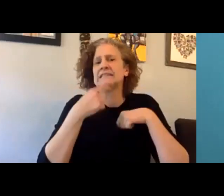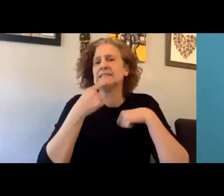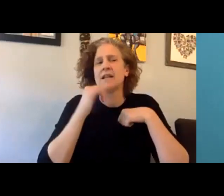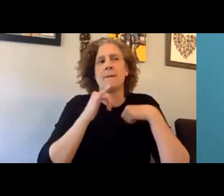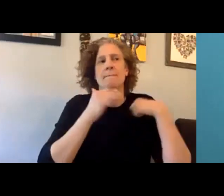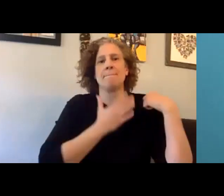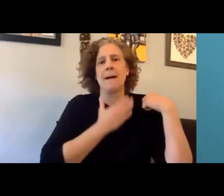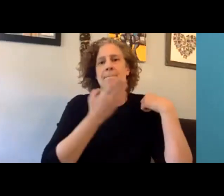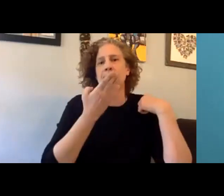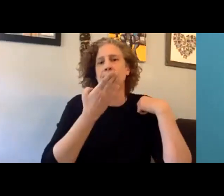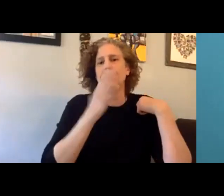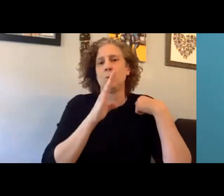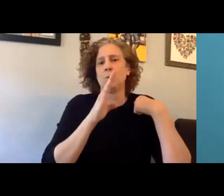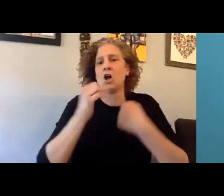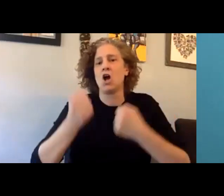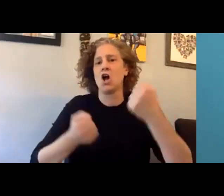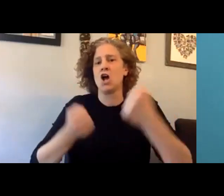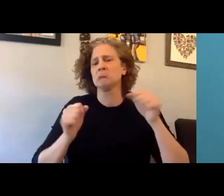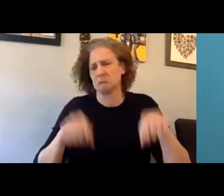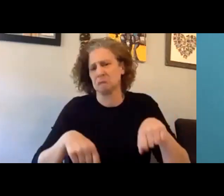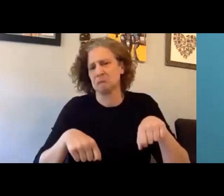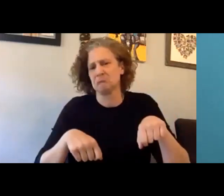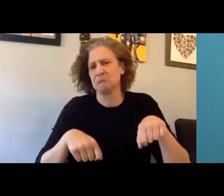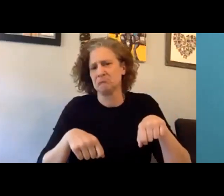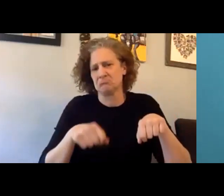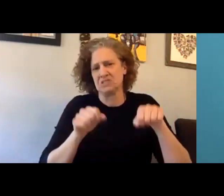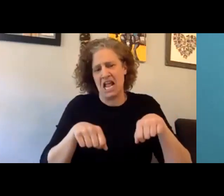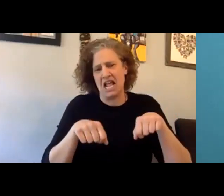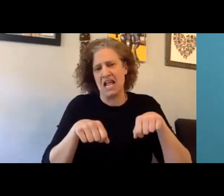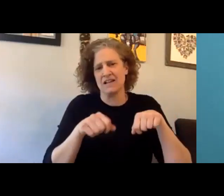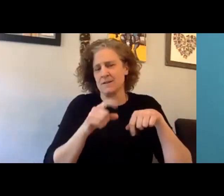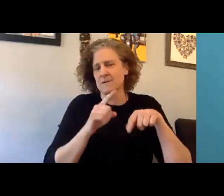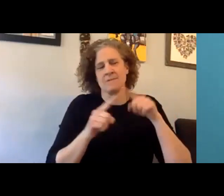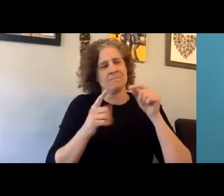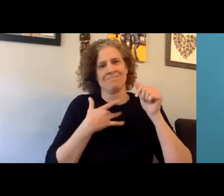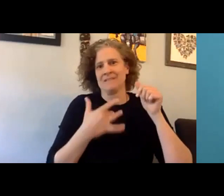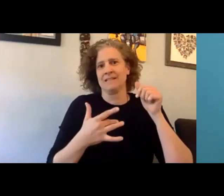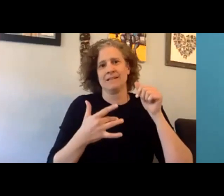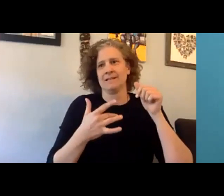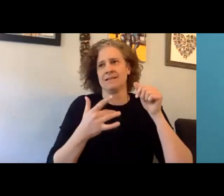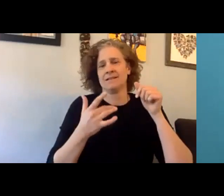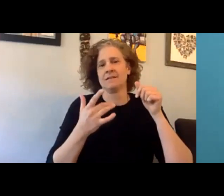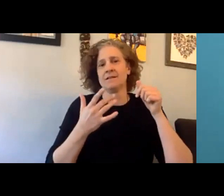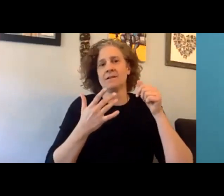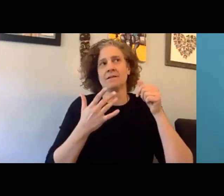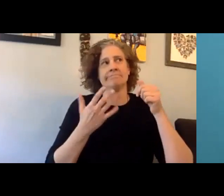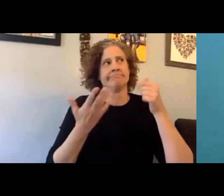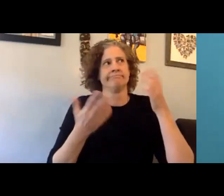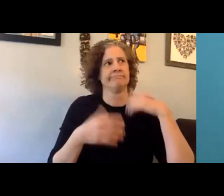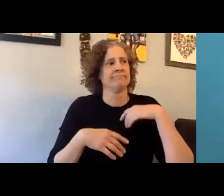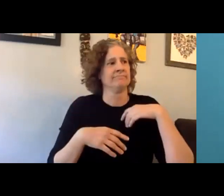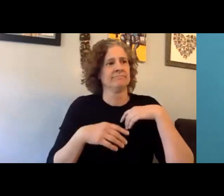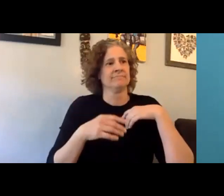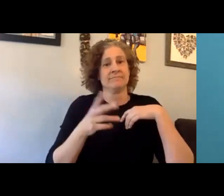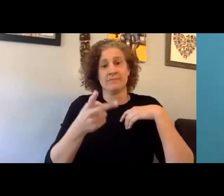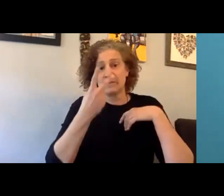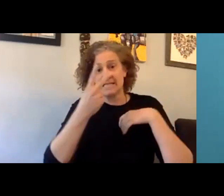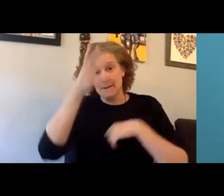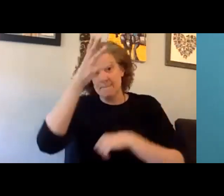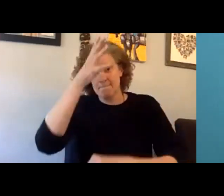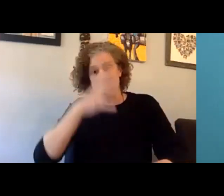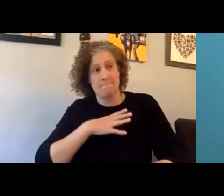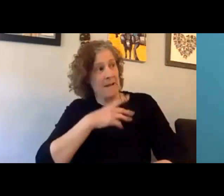Except for colors, you certainly can say my blue car. You could say that, but you usually would